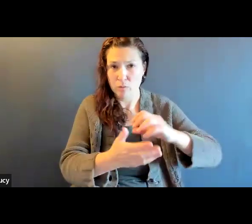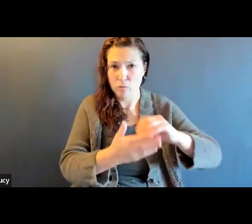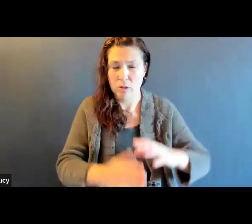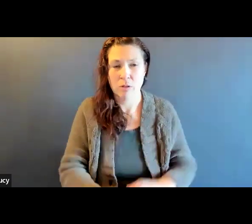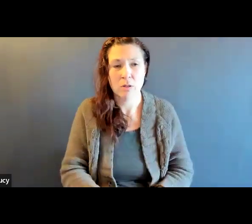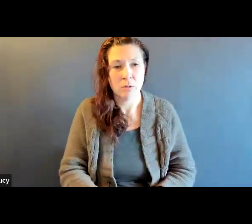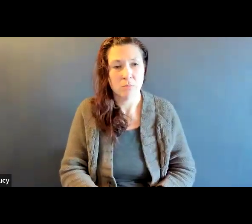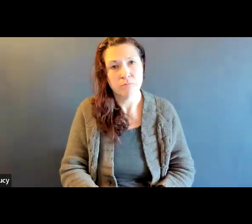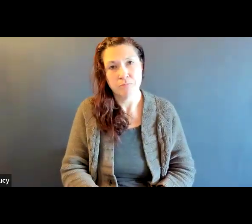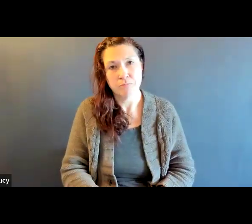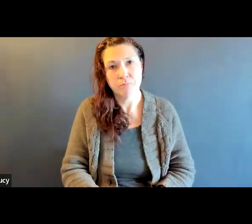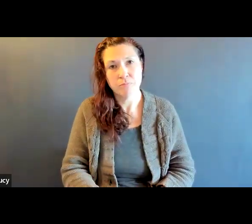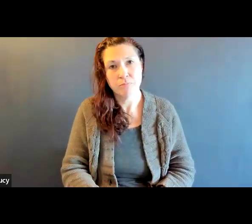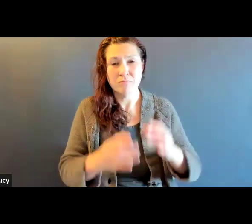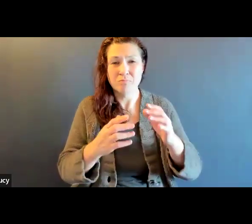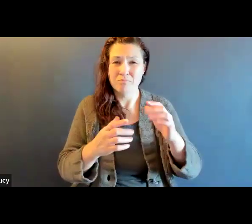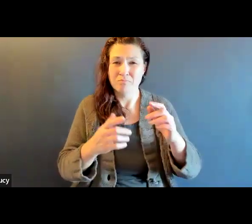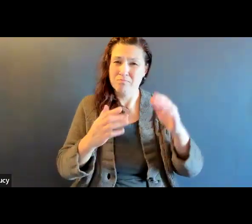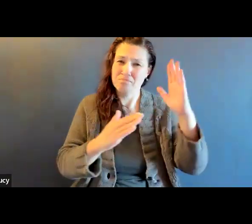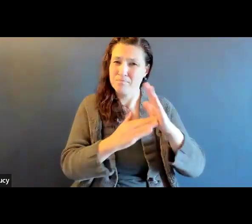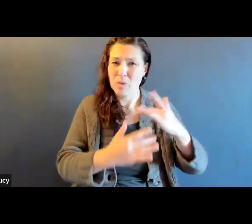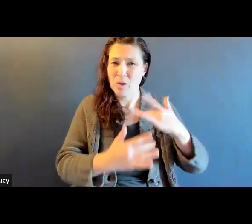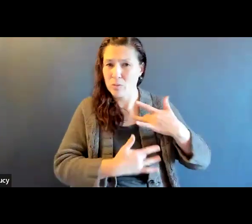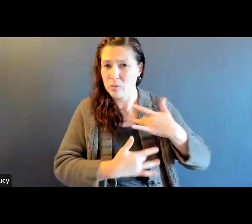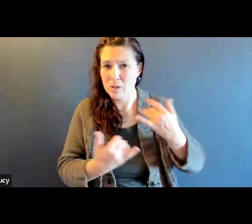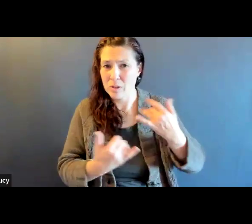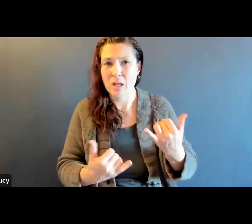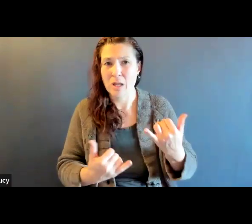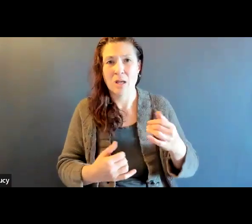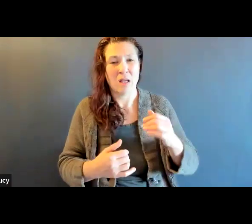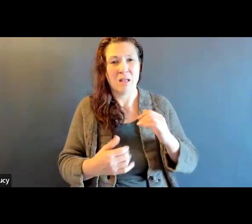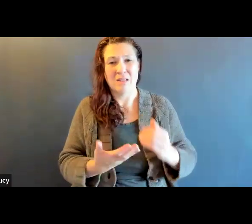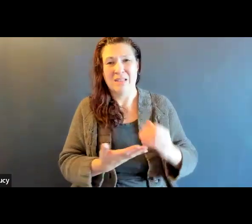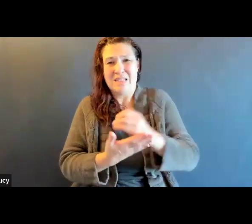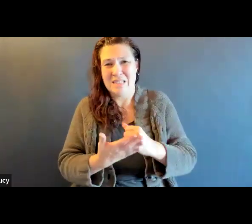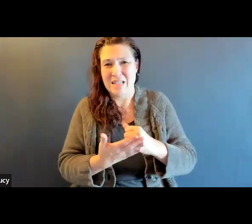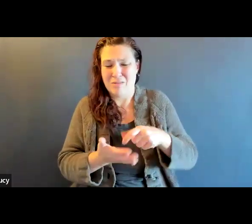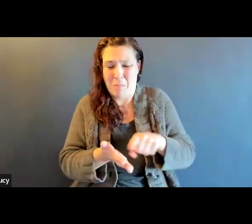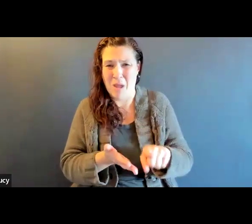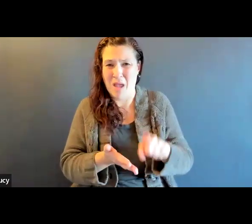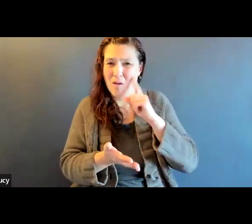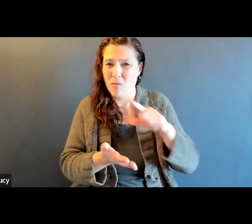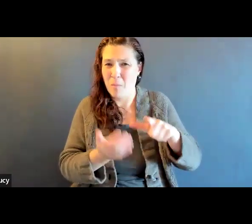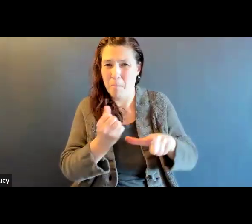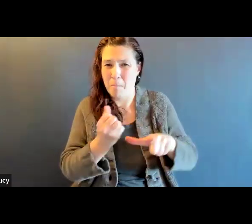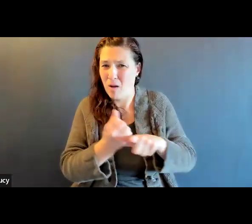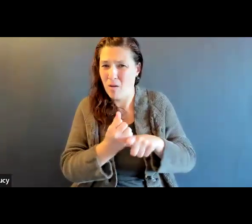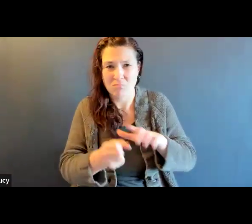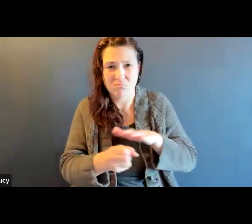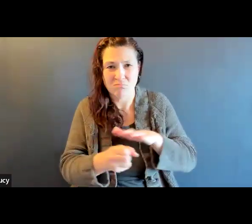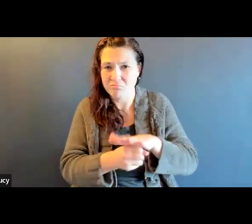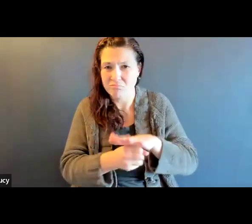This is where one of the biggest concerns arises, the low salaries of paraprofessionals. Despite the